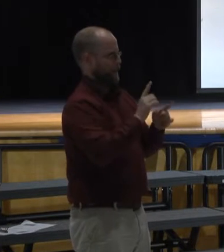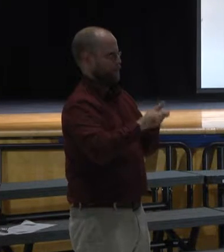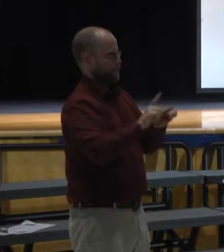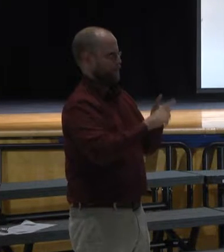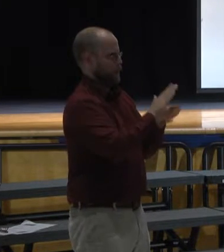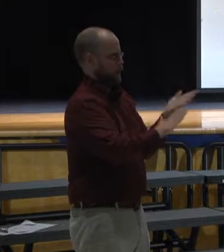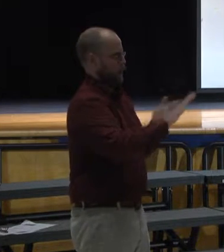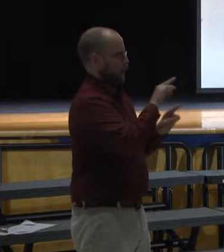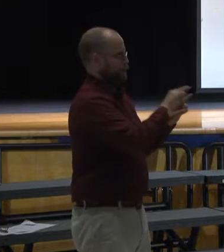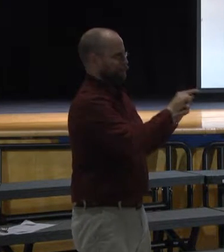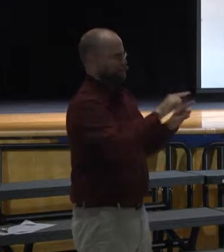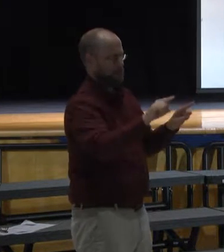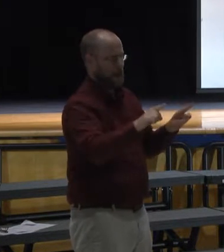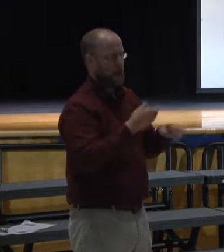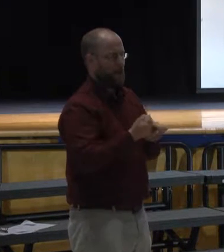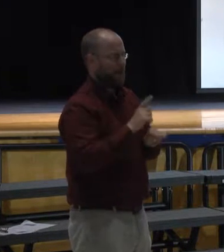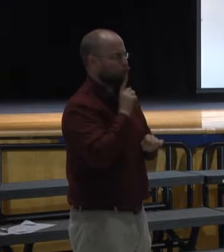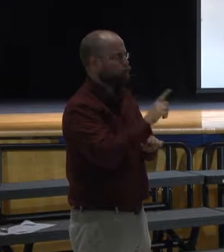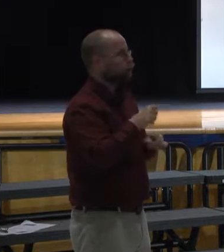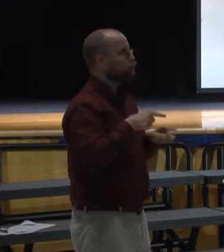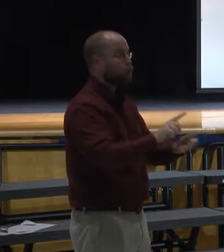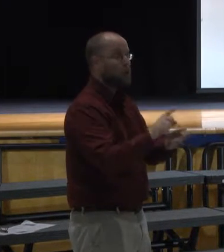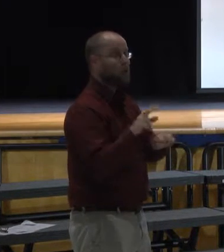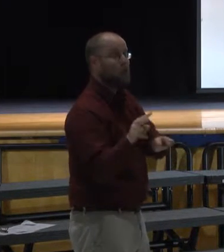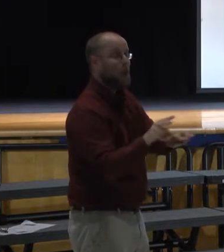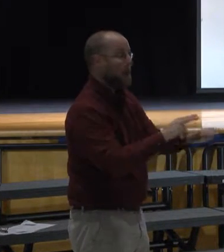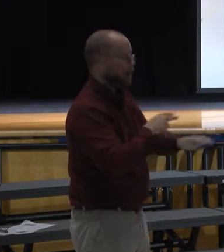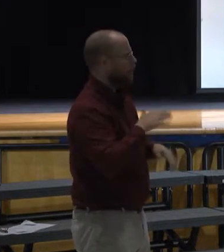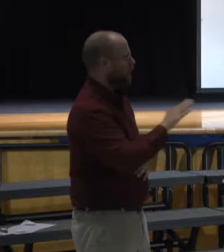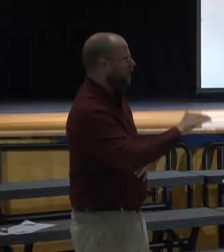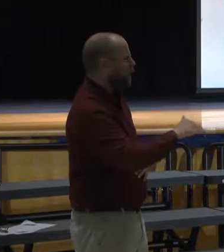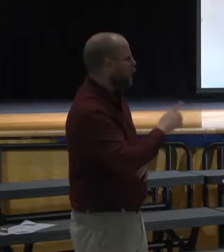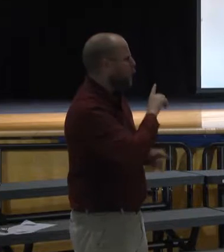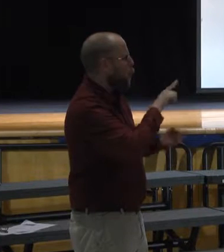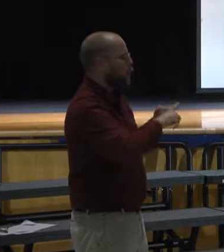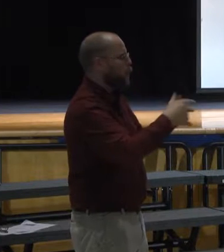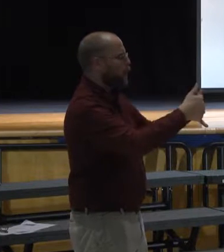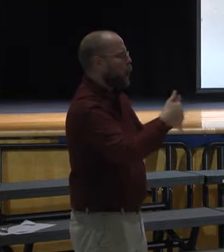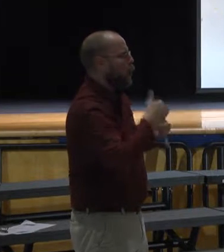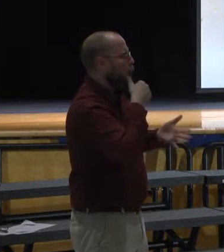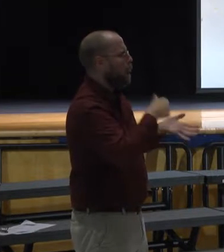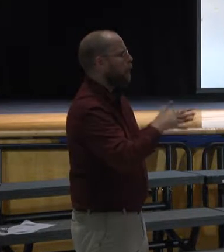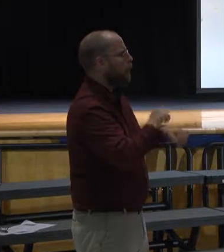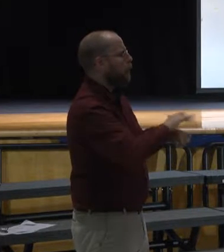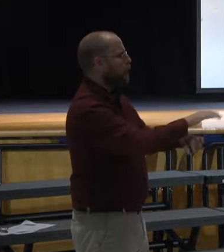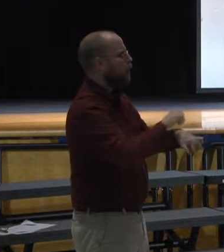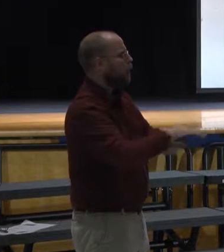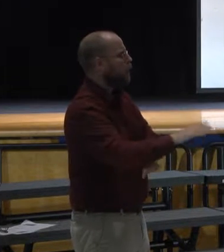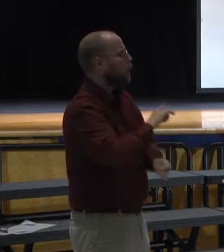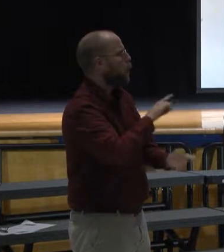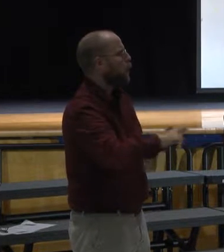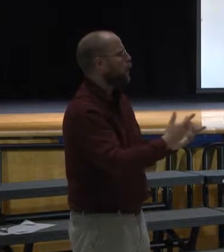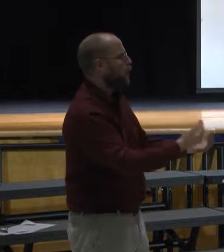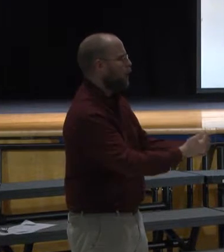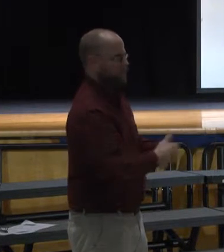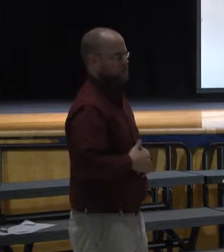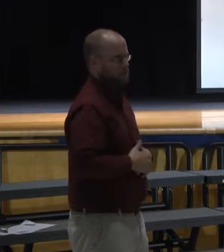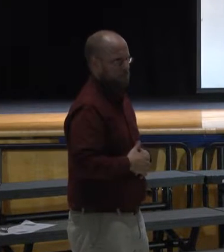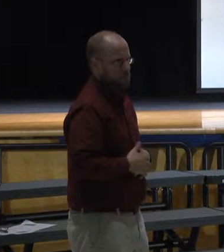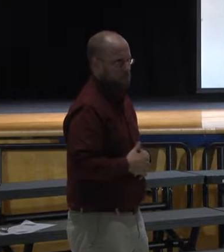ask them through your process or if you're on a tour, is when do you think you're going to start doing award letters with this new early financial aid process?